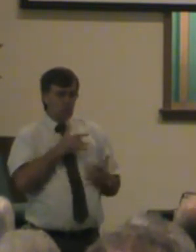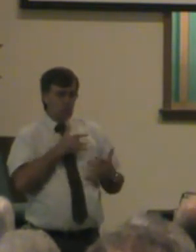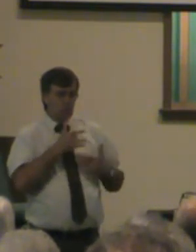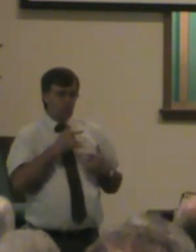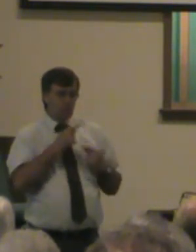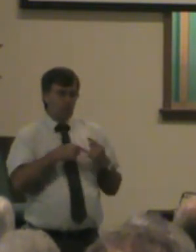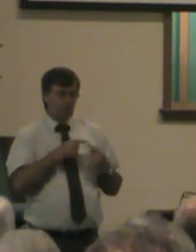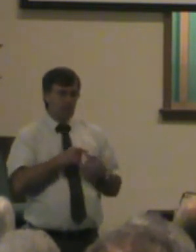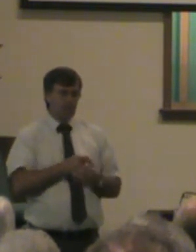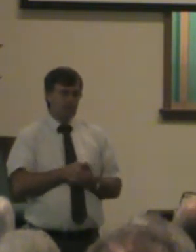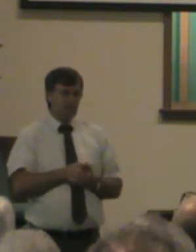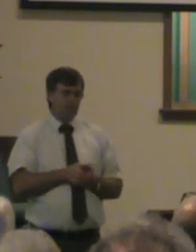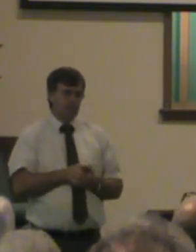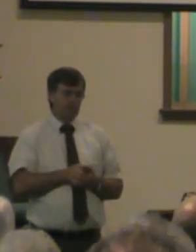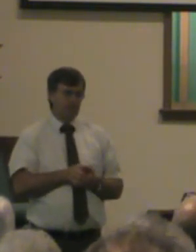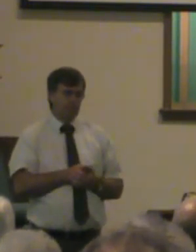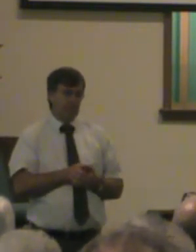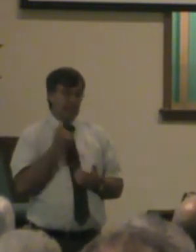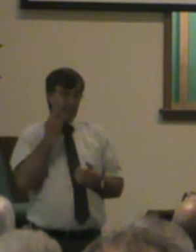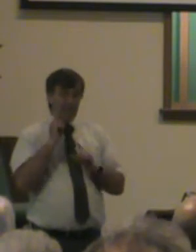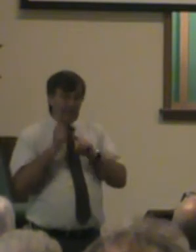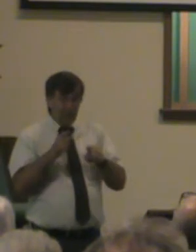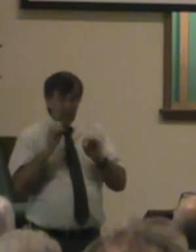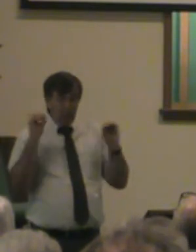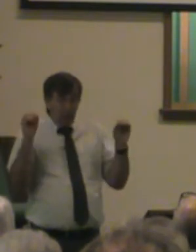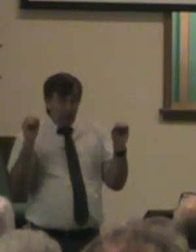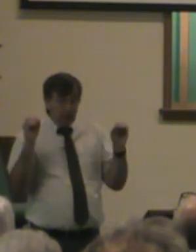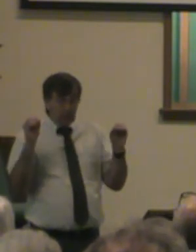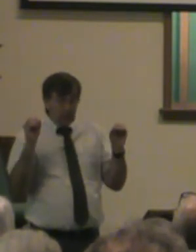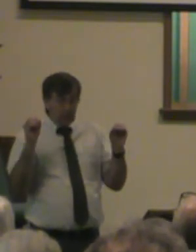about? If the answer is not,